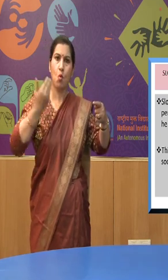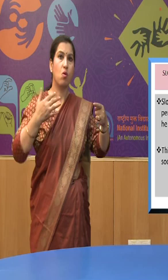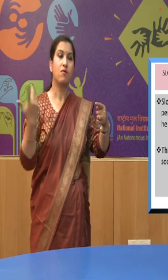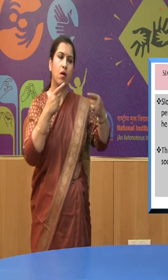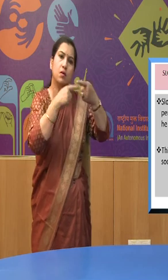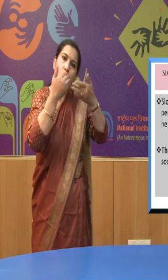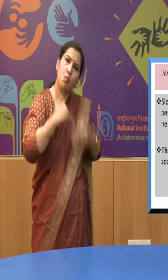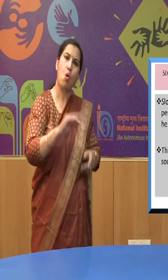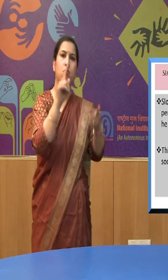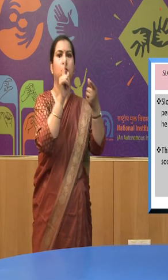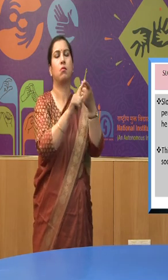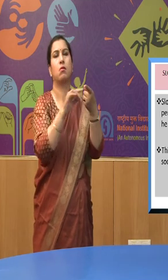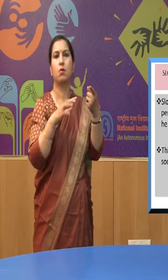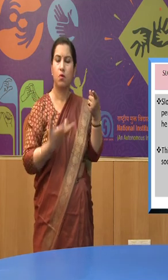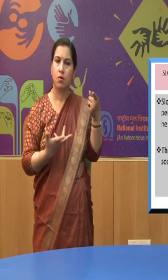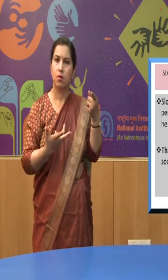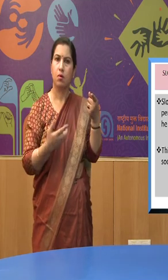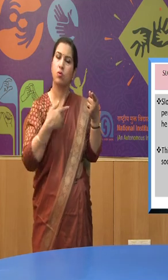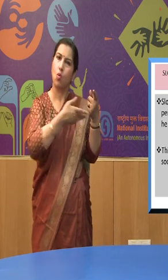because of his birth in upper caste.